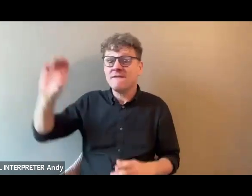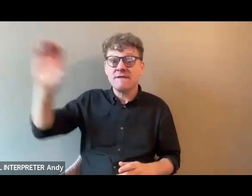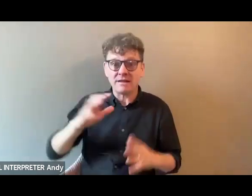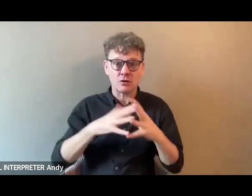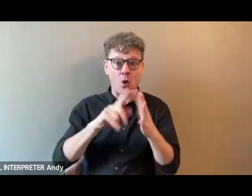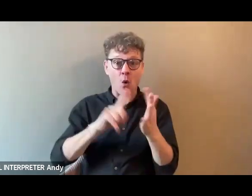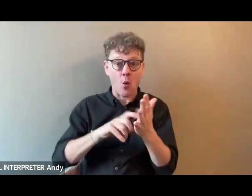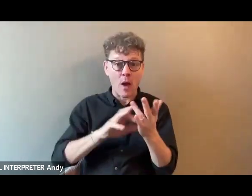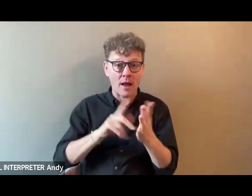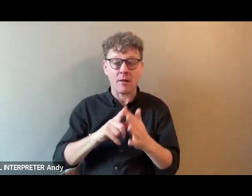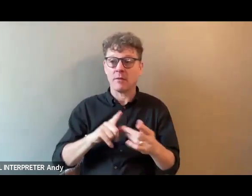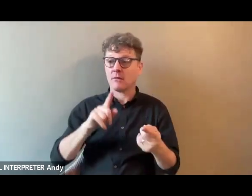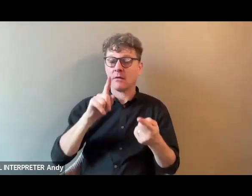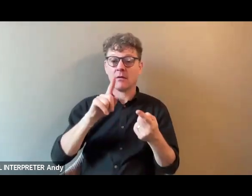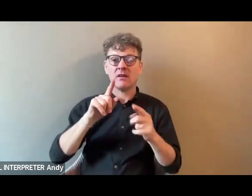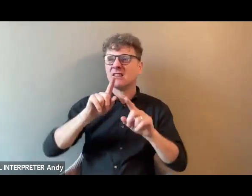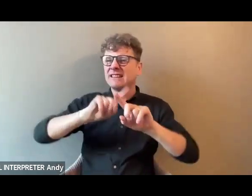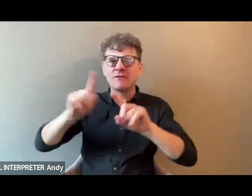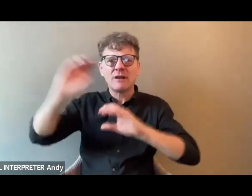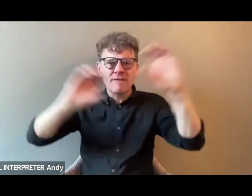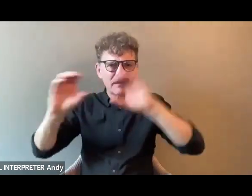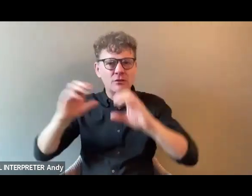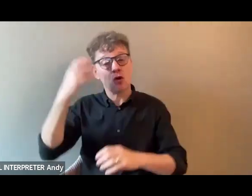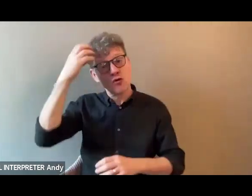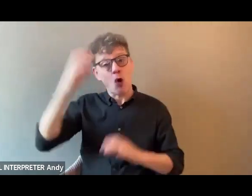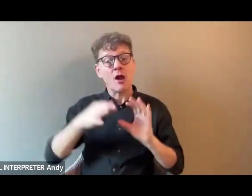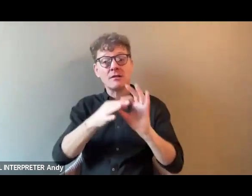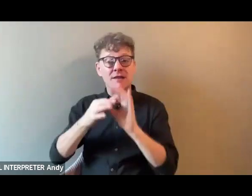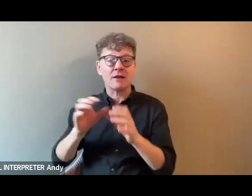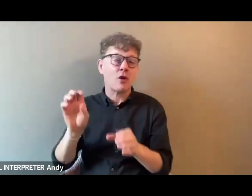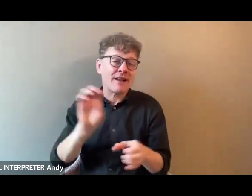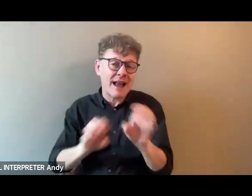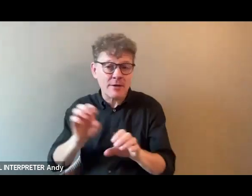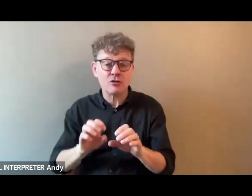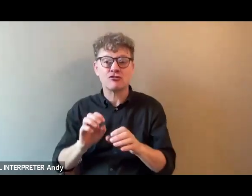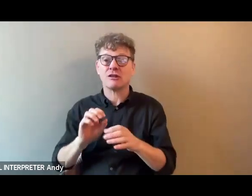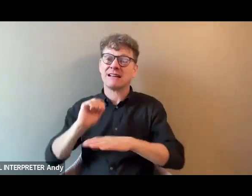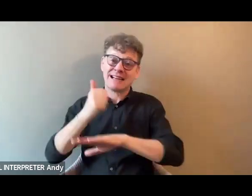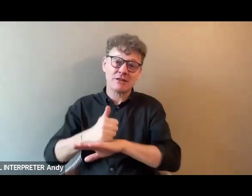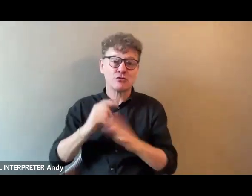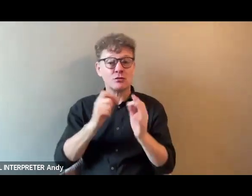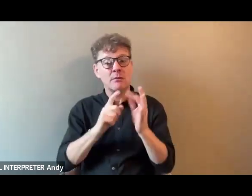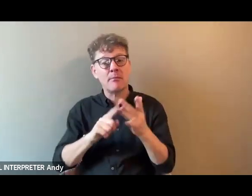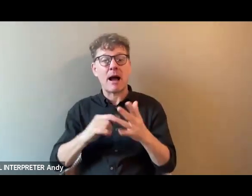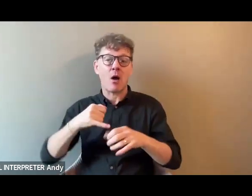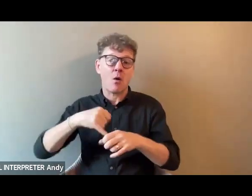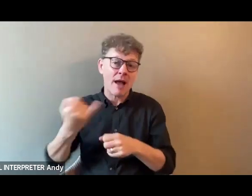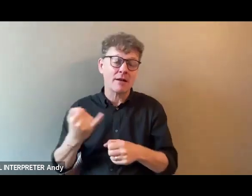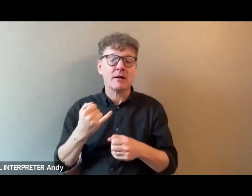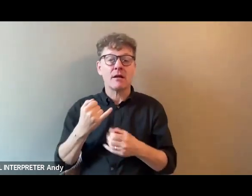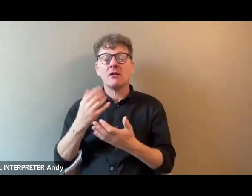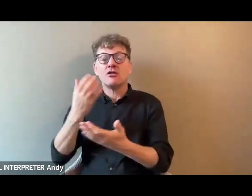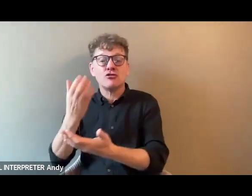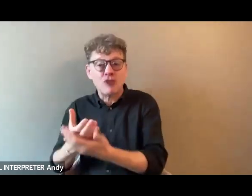Trust, EPSRC, the Royal Institute, the Royal Society of Chemistry, the Institute of Biomedical Sciences, charities such as the